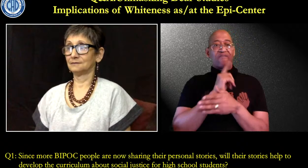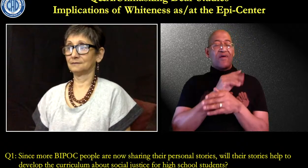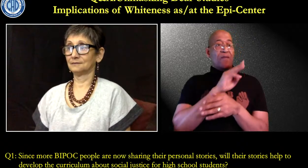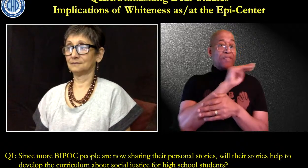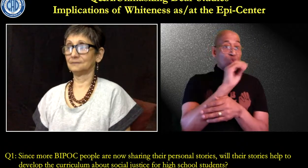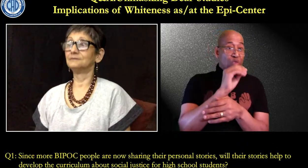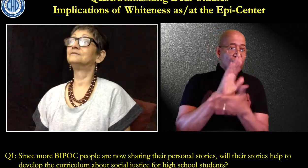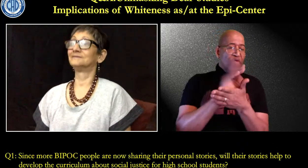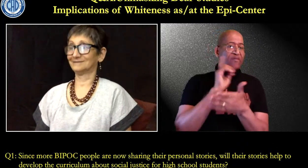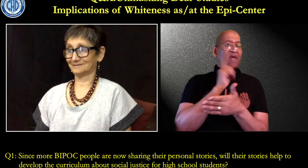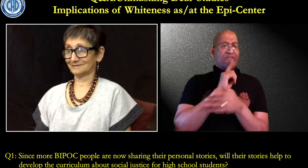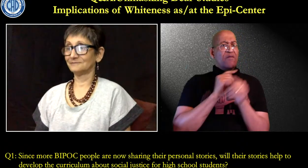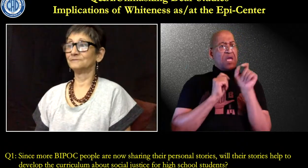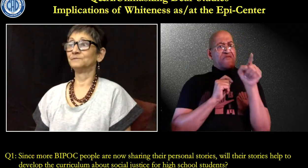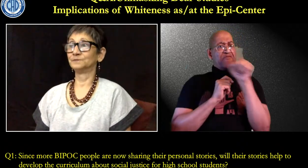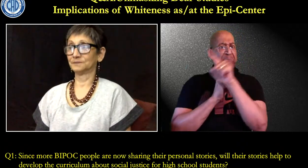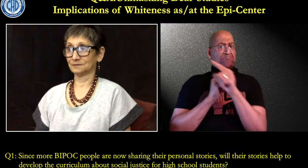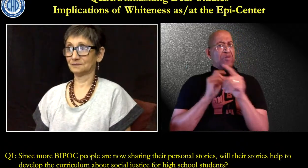there's others,